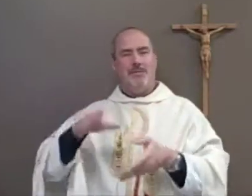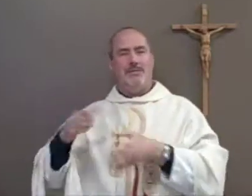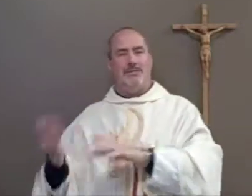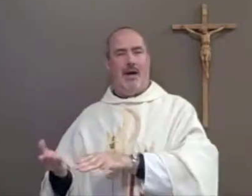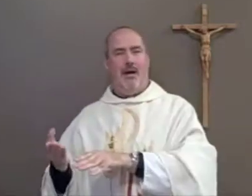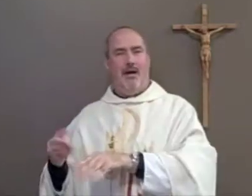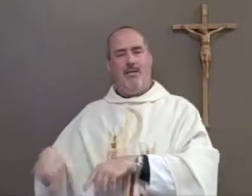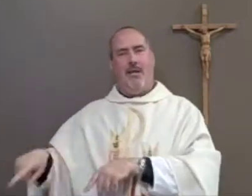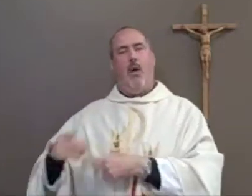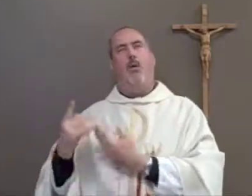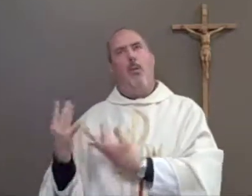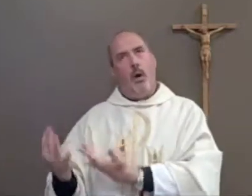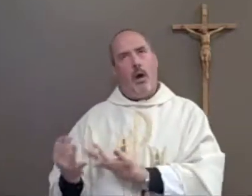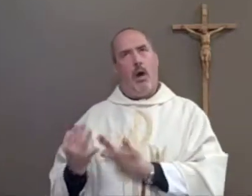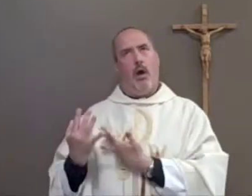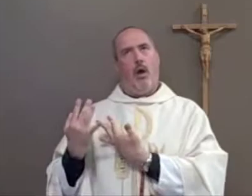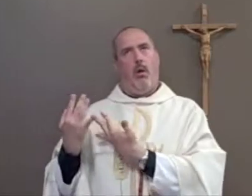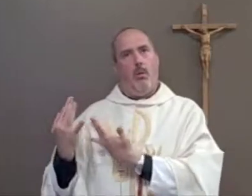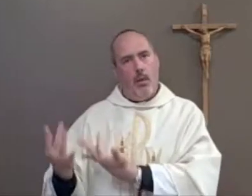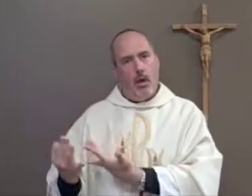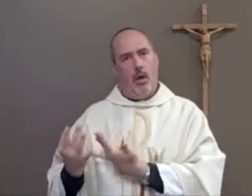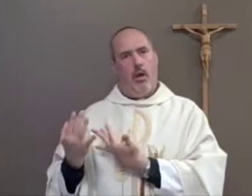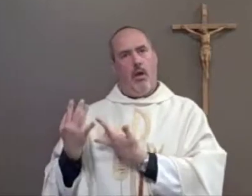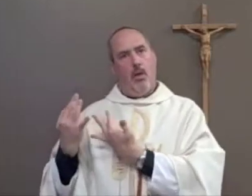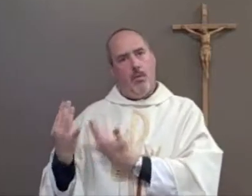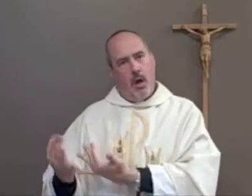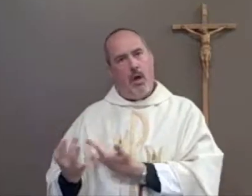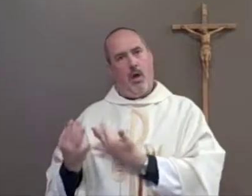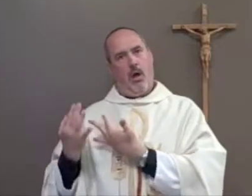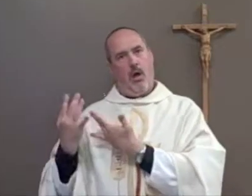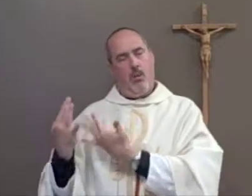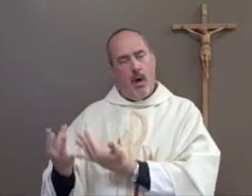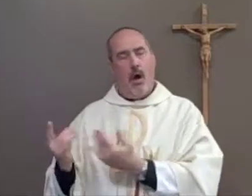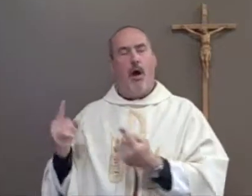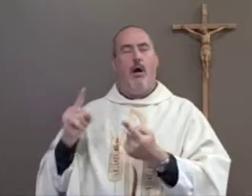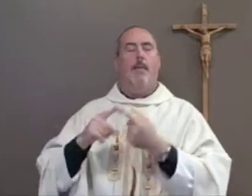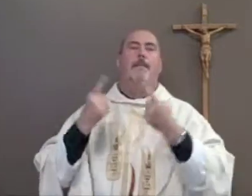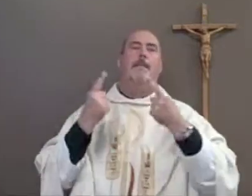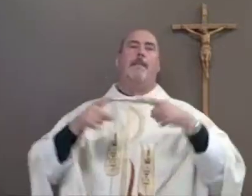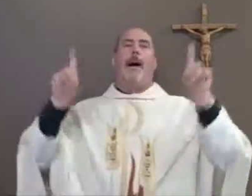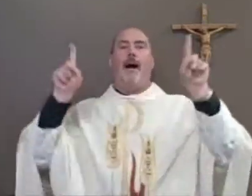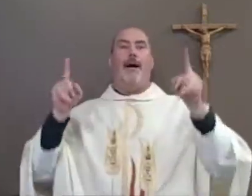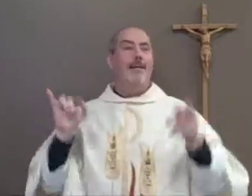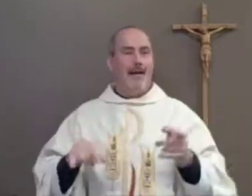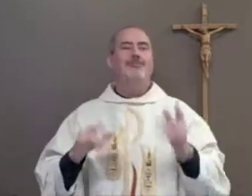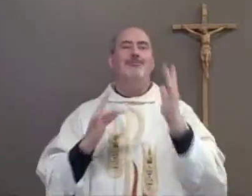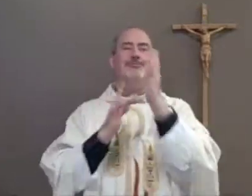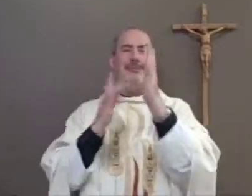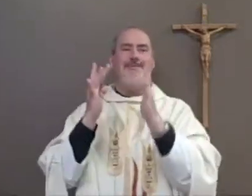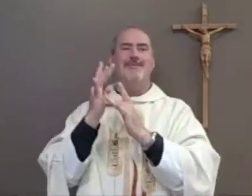purgatory, until heaven opened. So they waited and waited until the